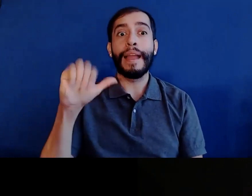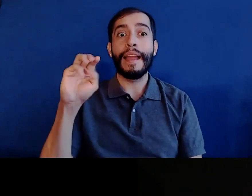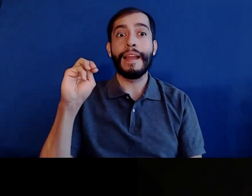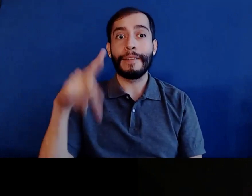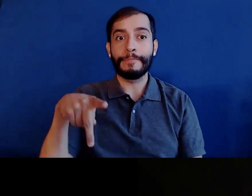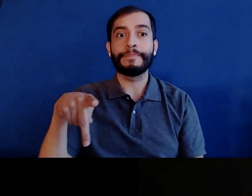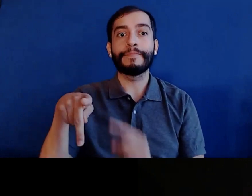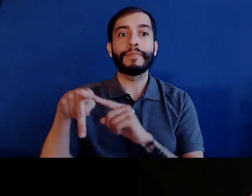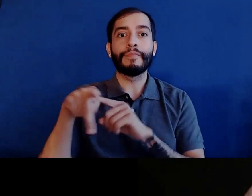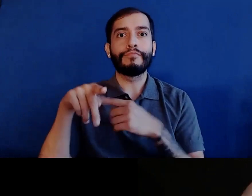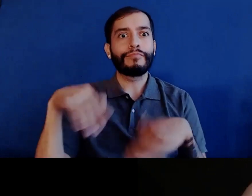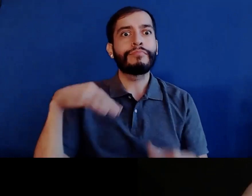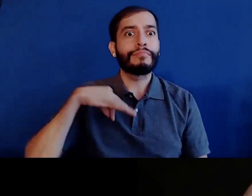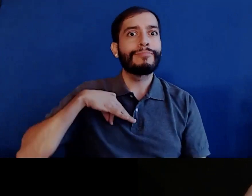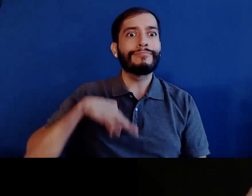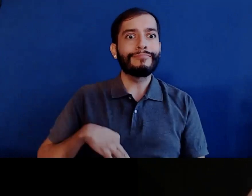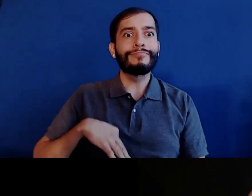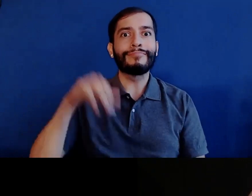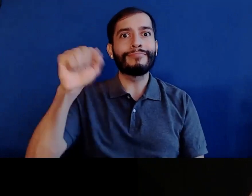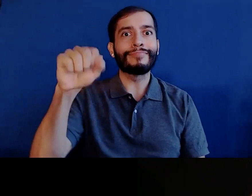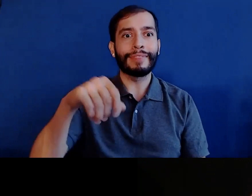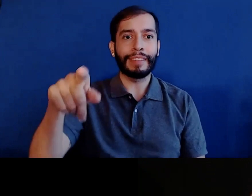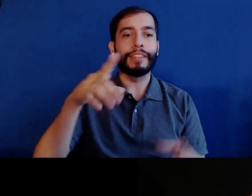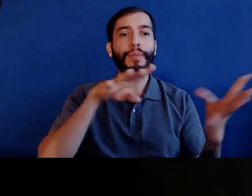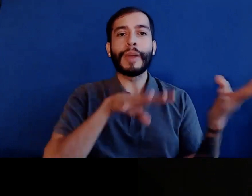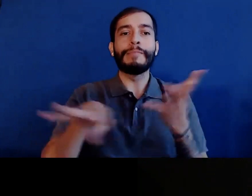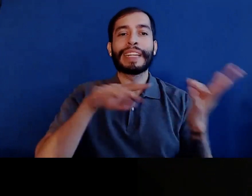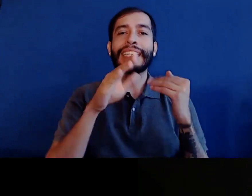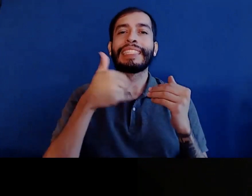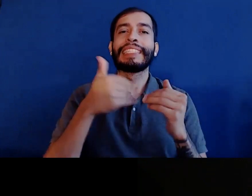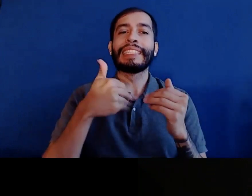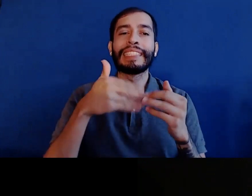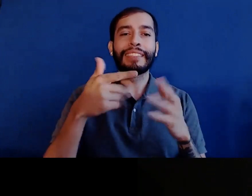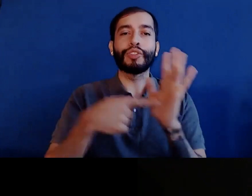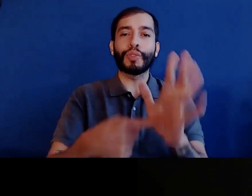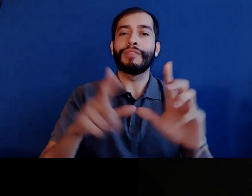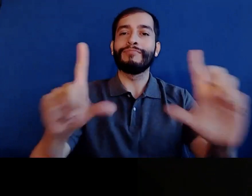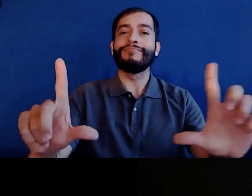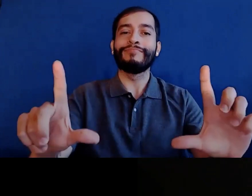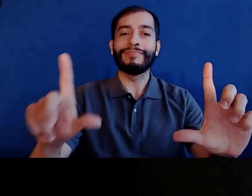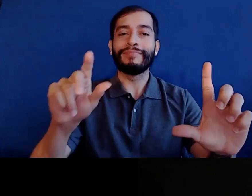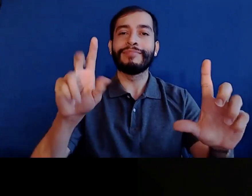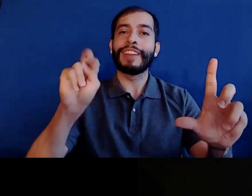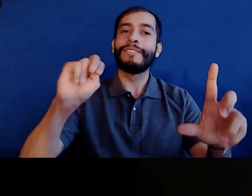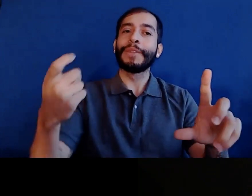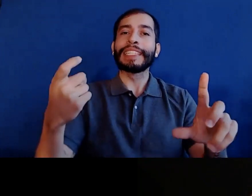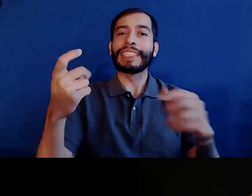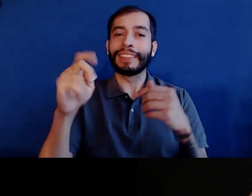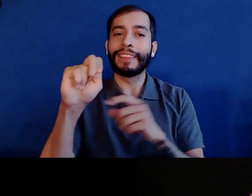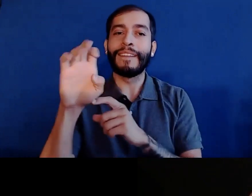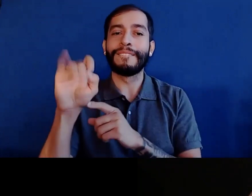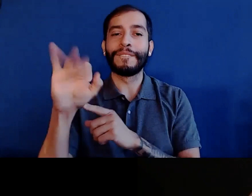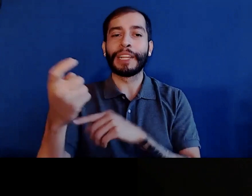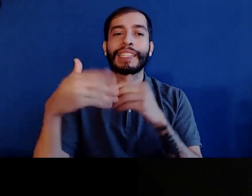That it's probably not something that a general audience would have ever gone along to see, but they might have picked up via